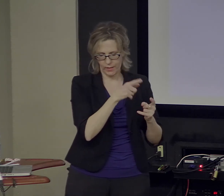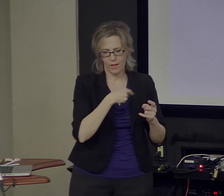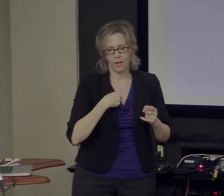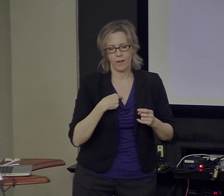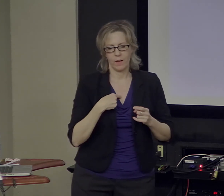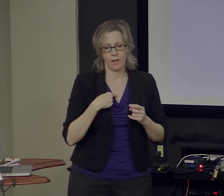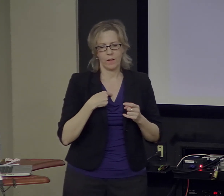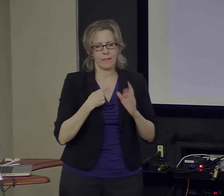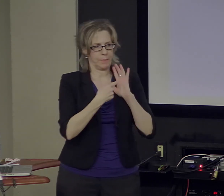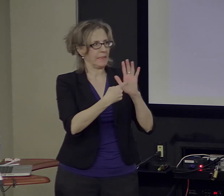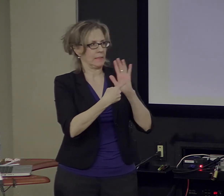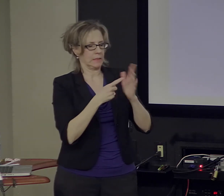languages use them.